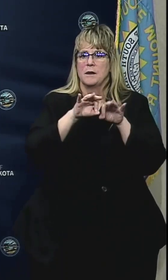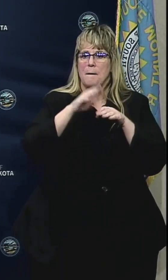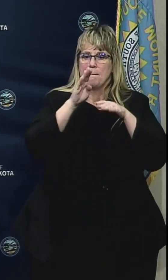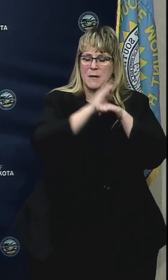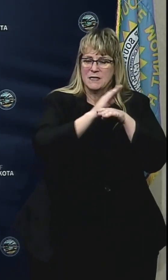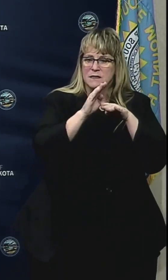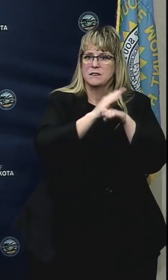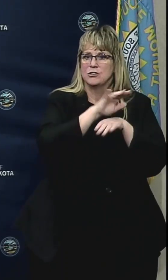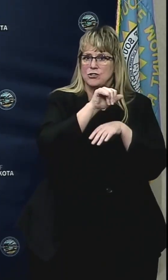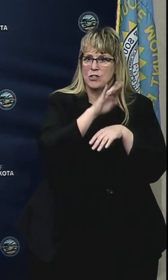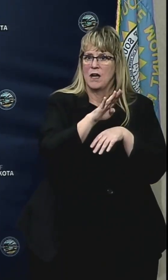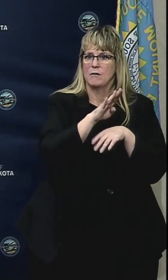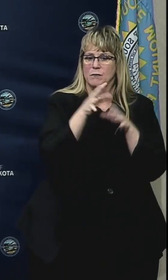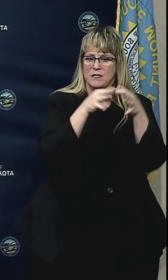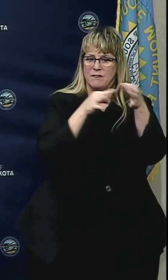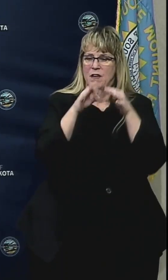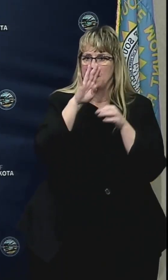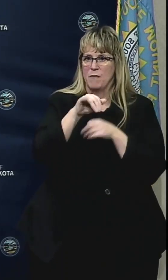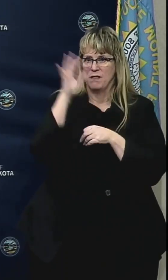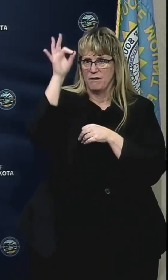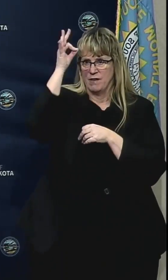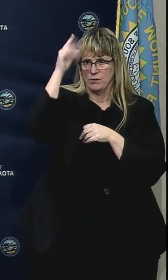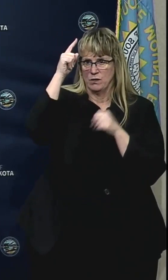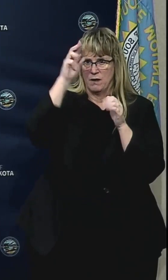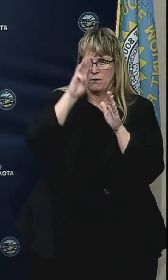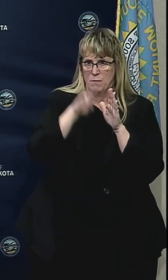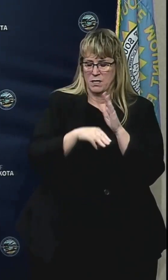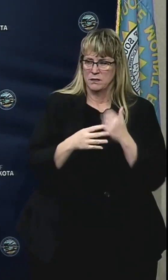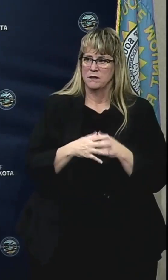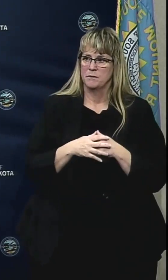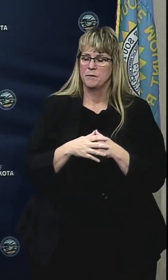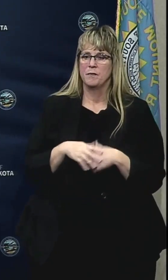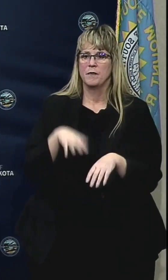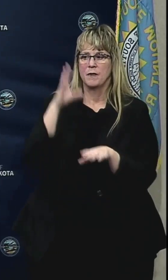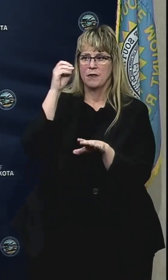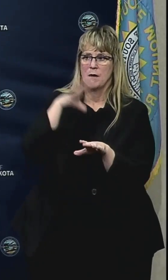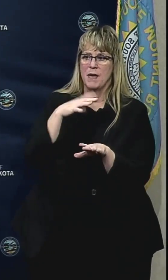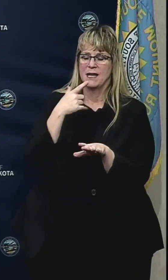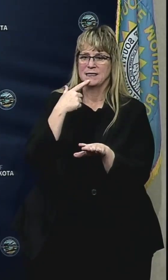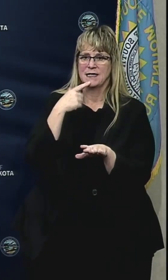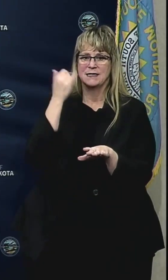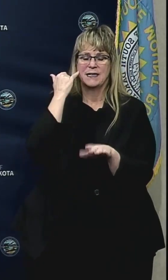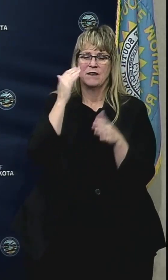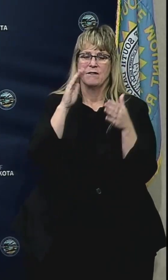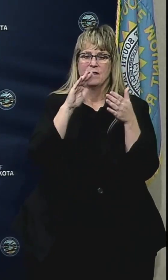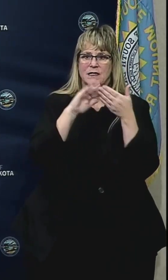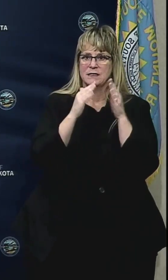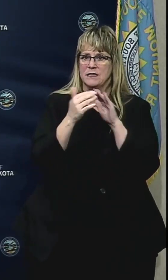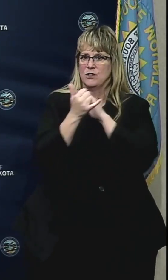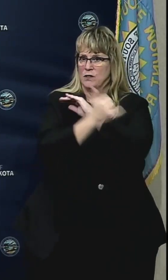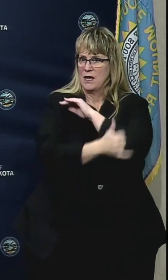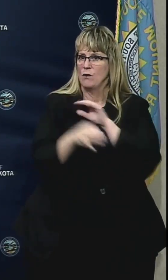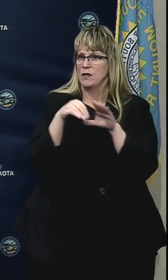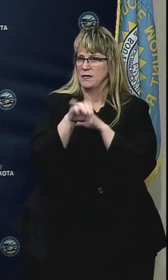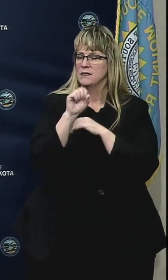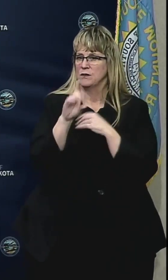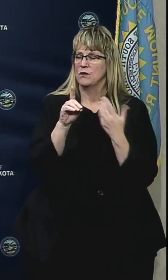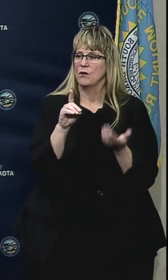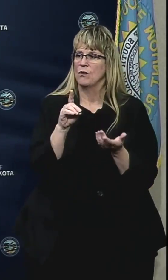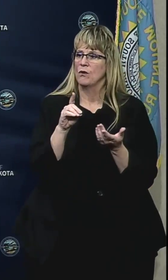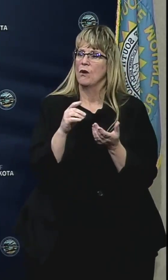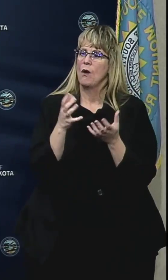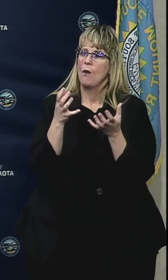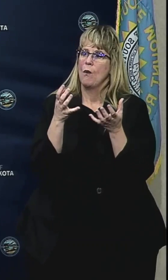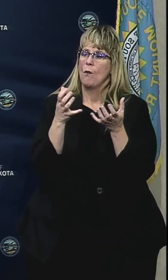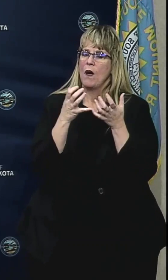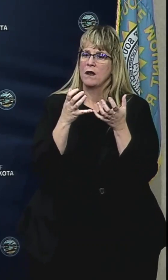or plant as defined by the federal government. Okay. And if a city or a county in South Dakota